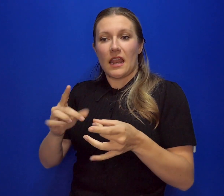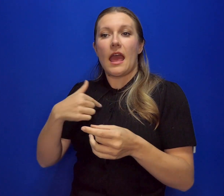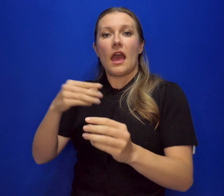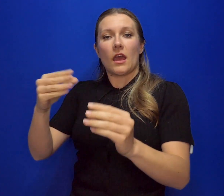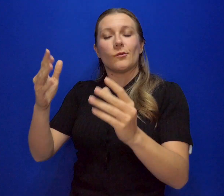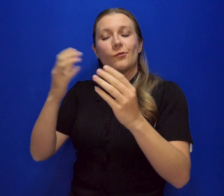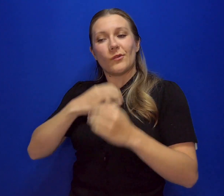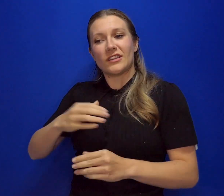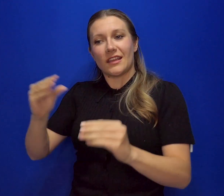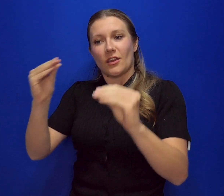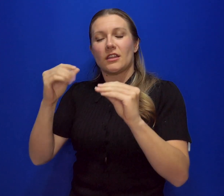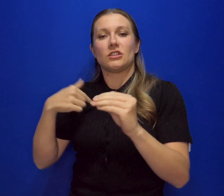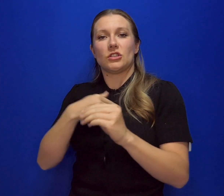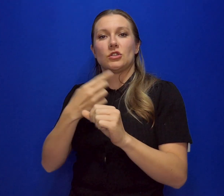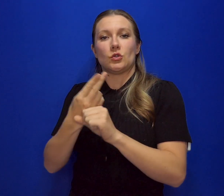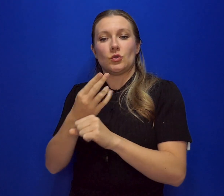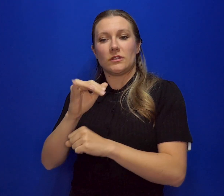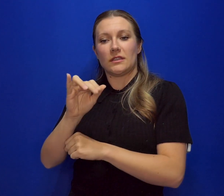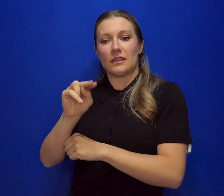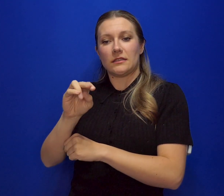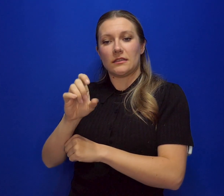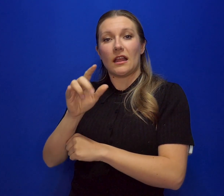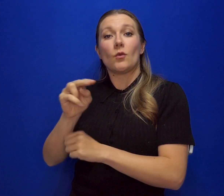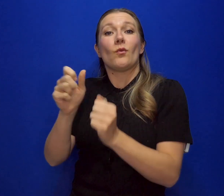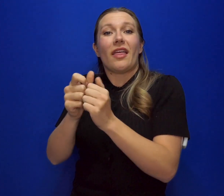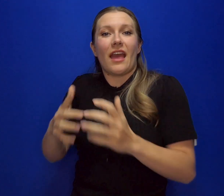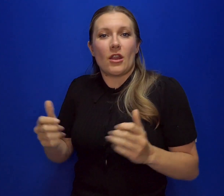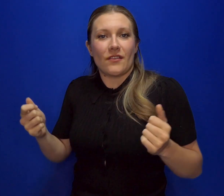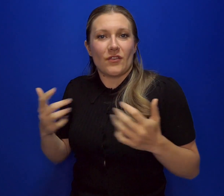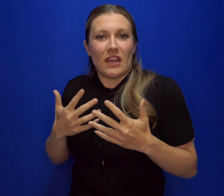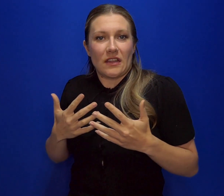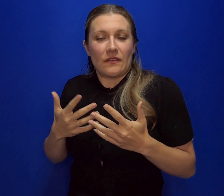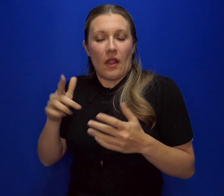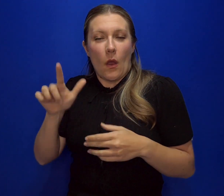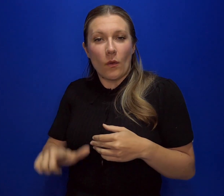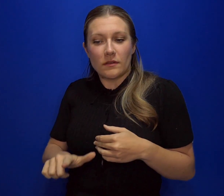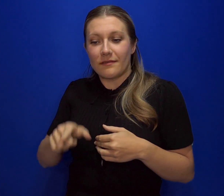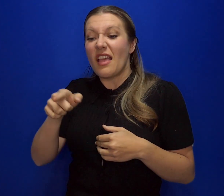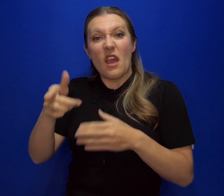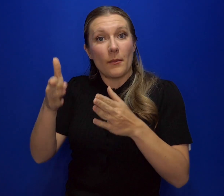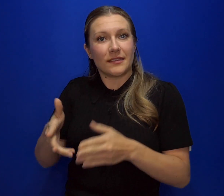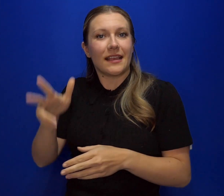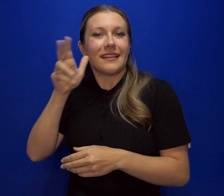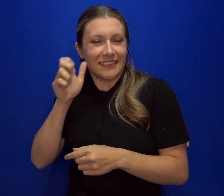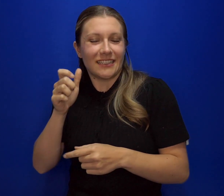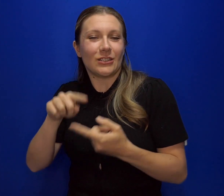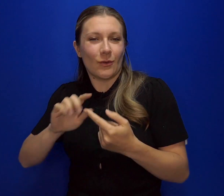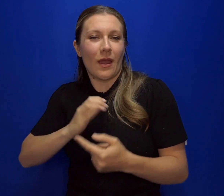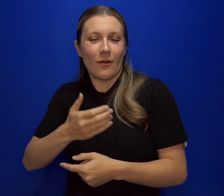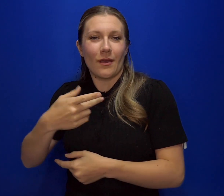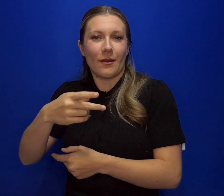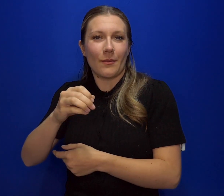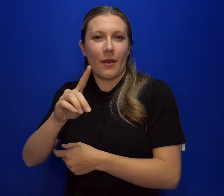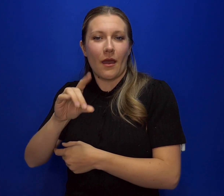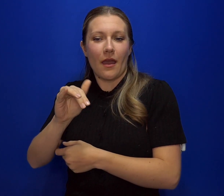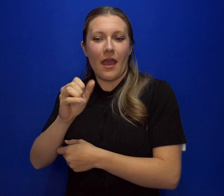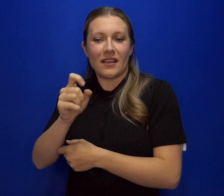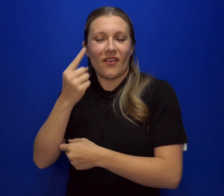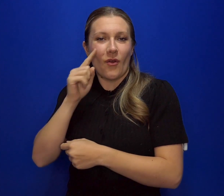use insulin without being afraid of lows. So that's a person who's now been listening to the podcast for a while. It's like, I know now how important